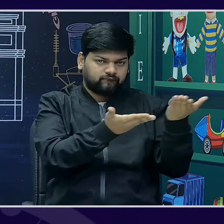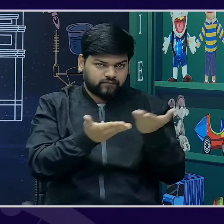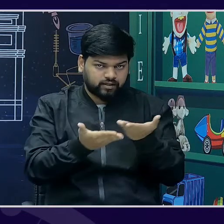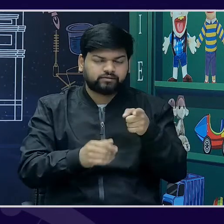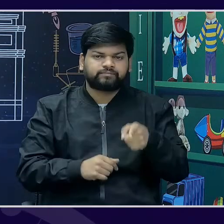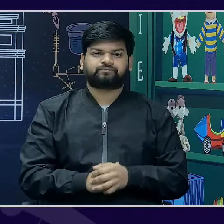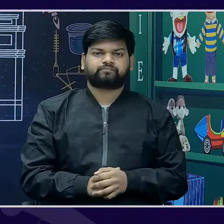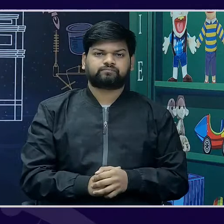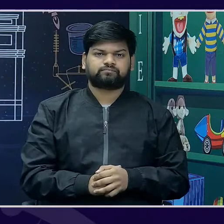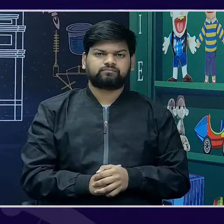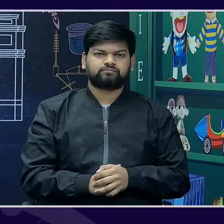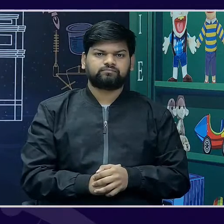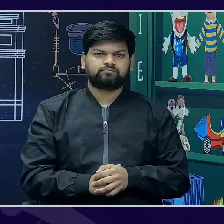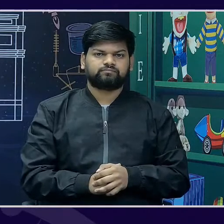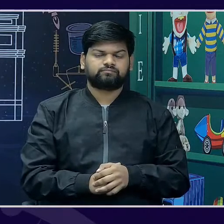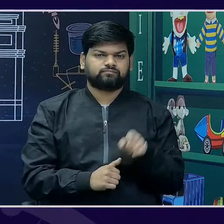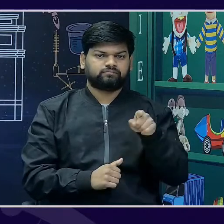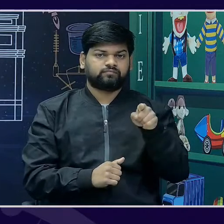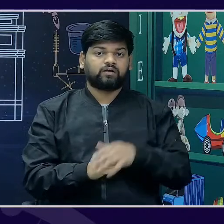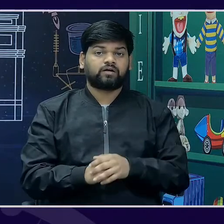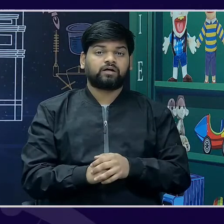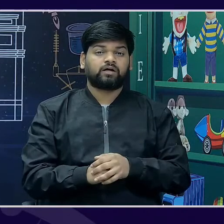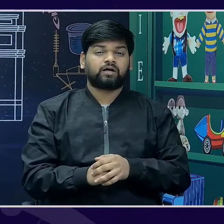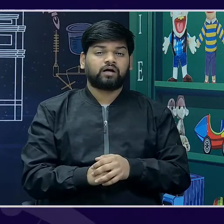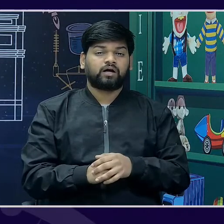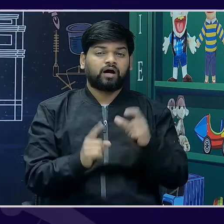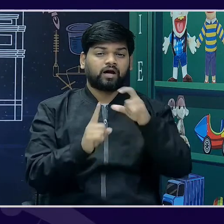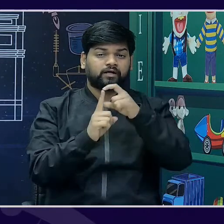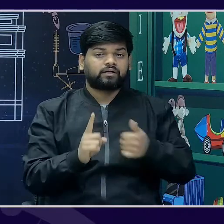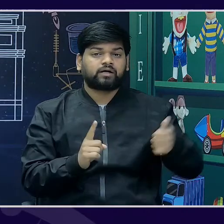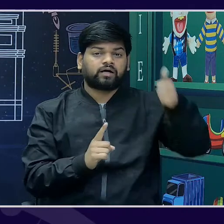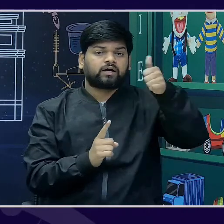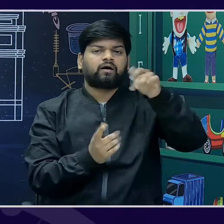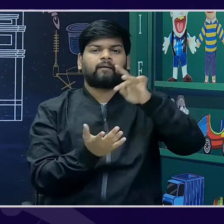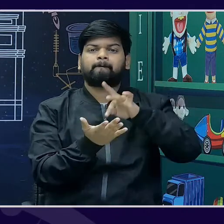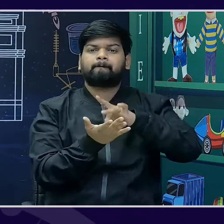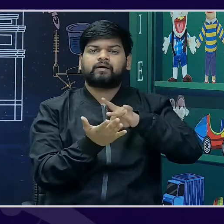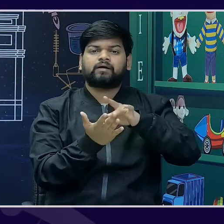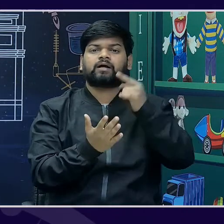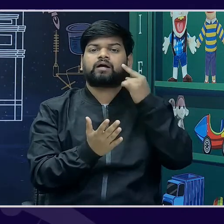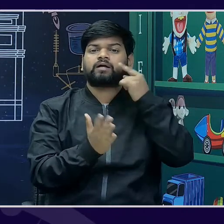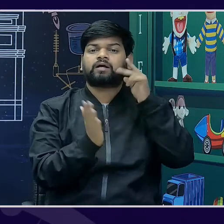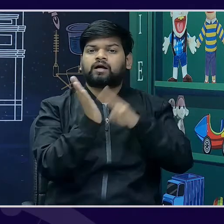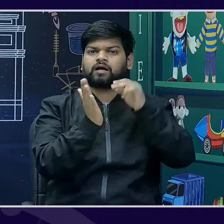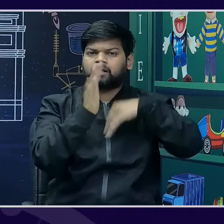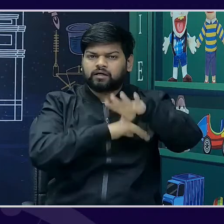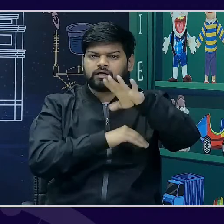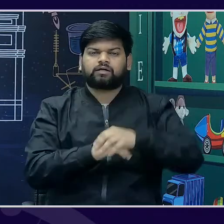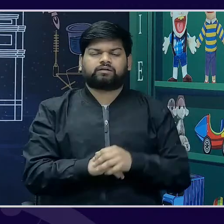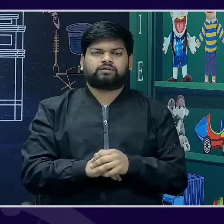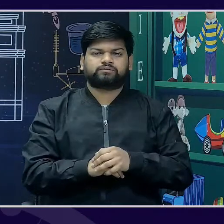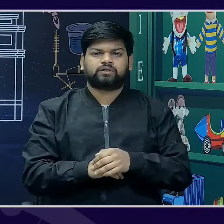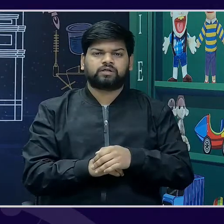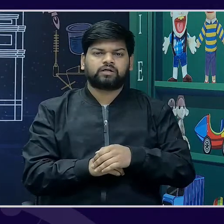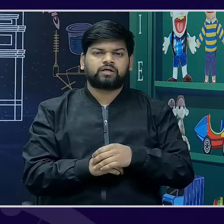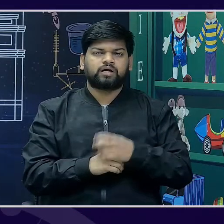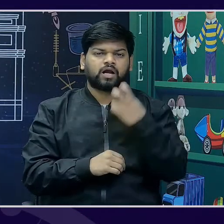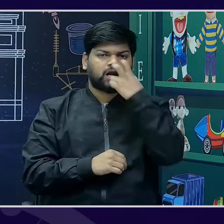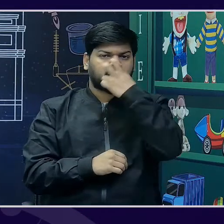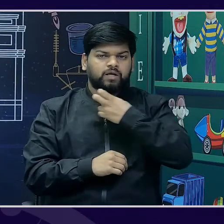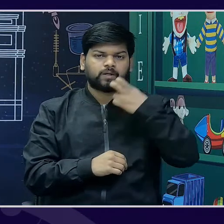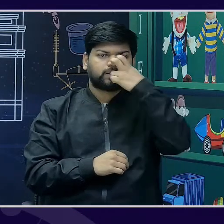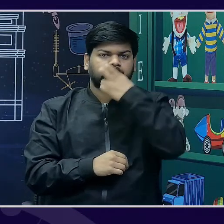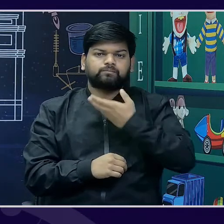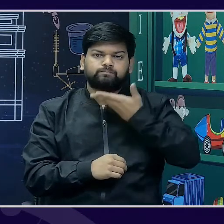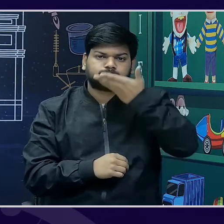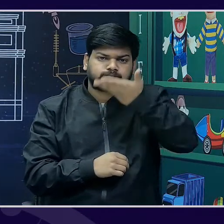director at Noble Hearing and Speech Therapy Clinic, and he has connected with us through Indore. Then just besides me, the screen is being